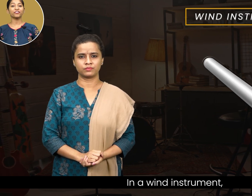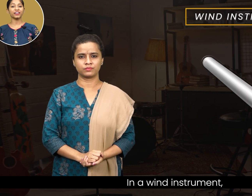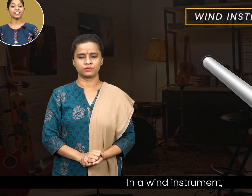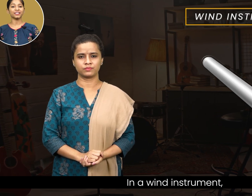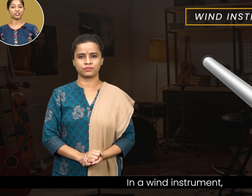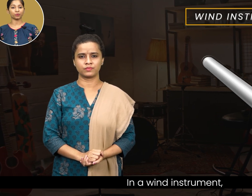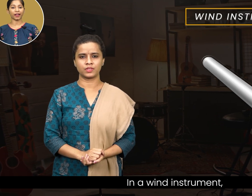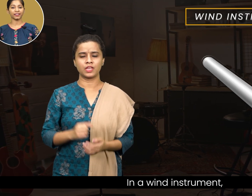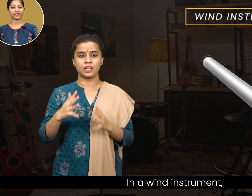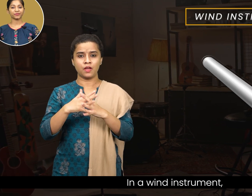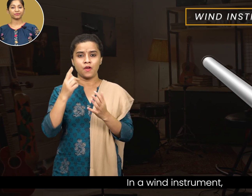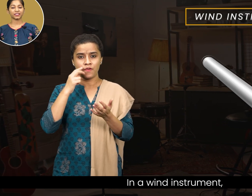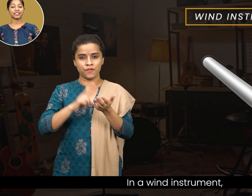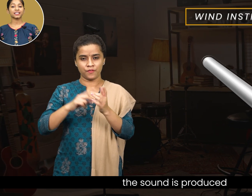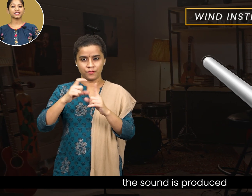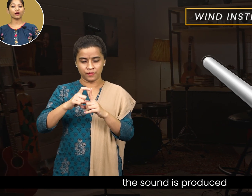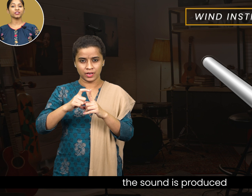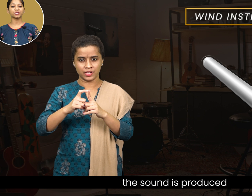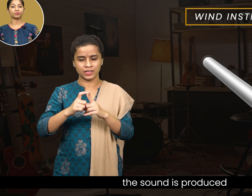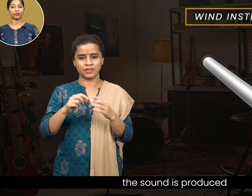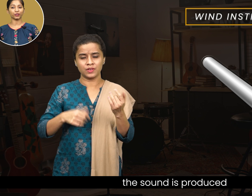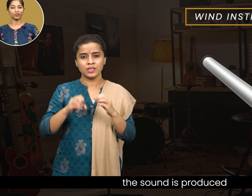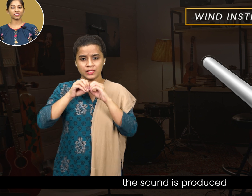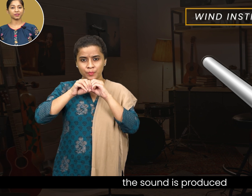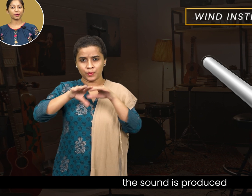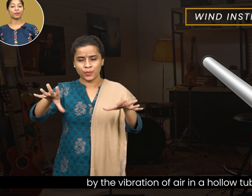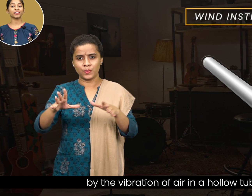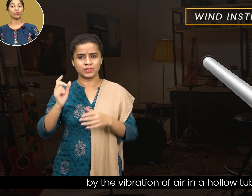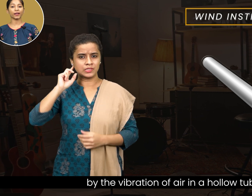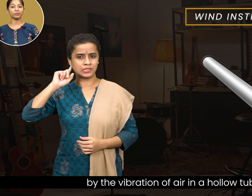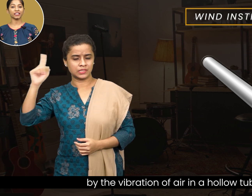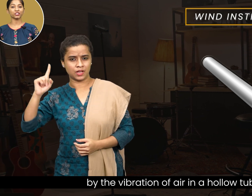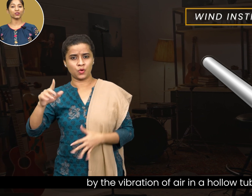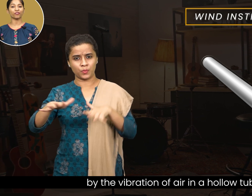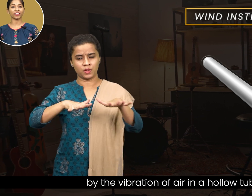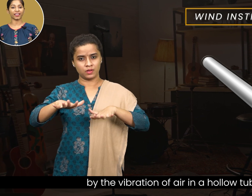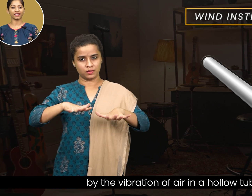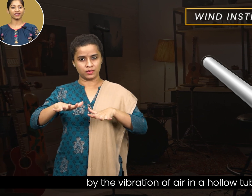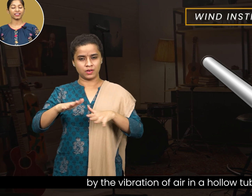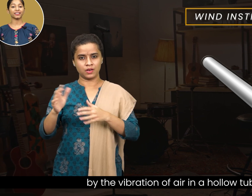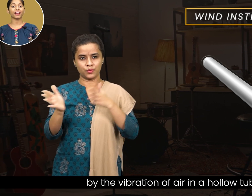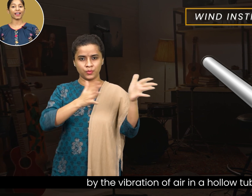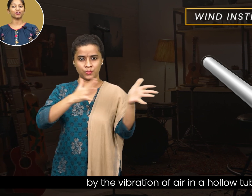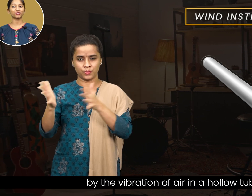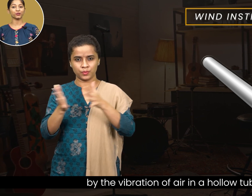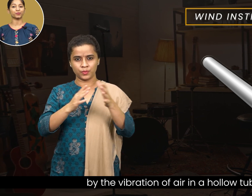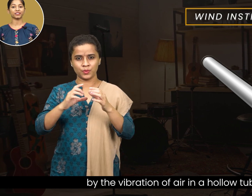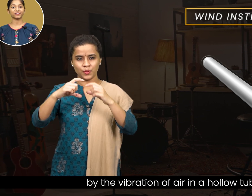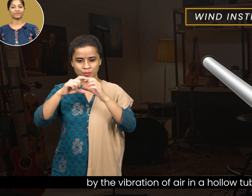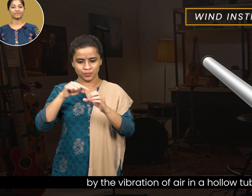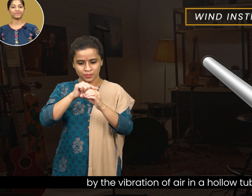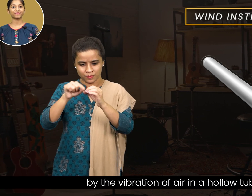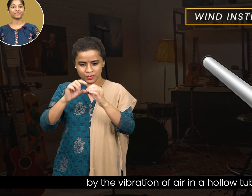In a wind instrument, the sound is produced by the vibration of air in a hollow